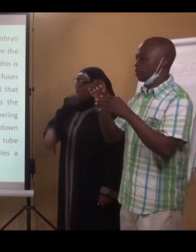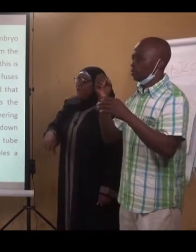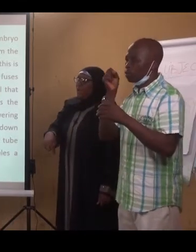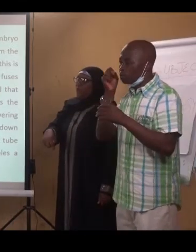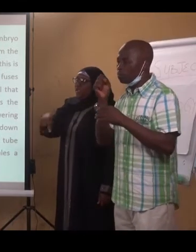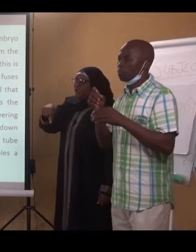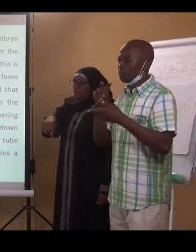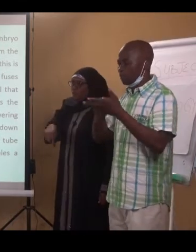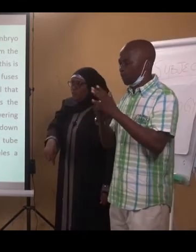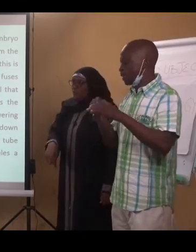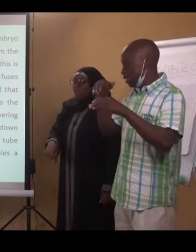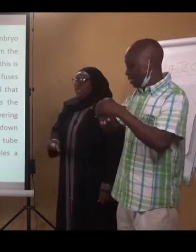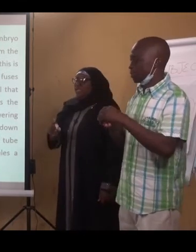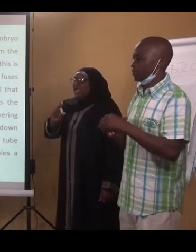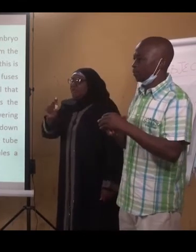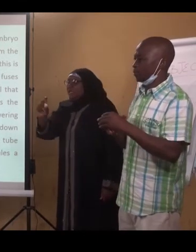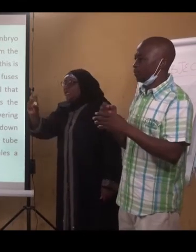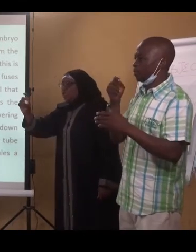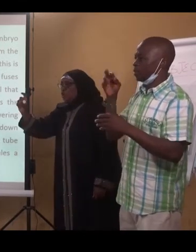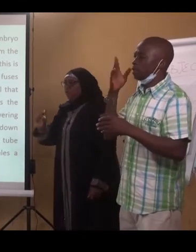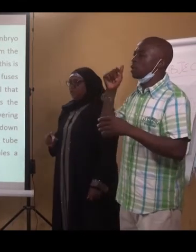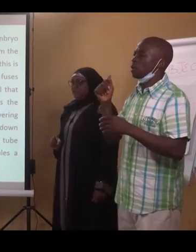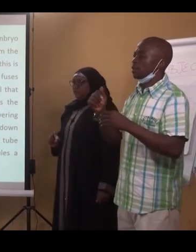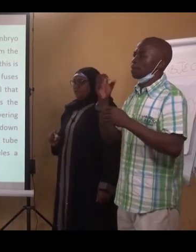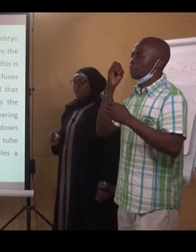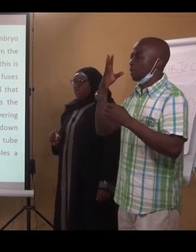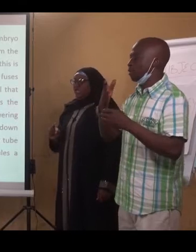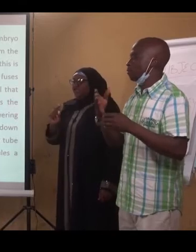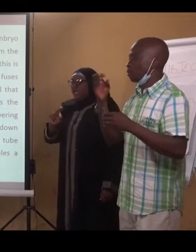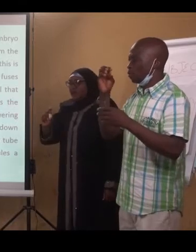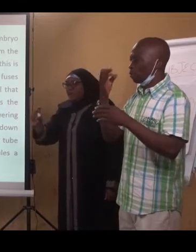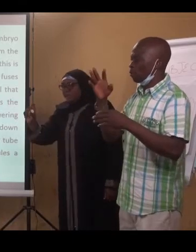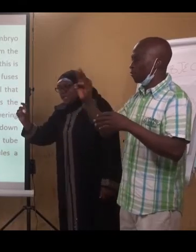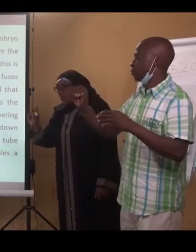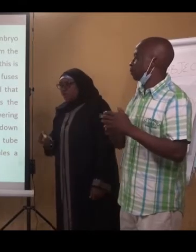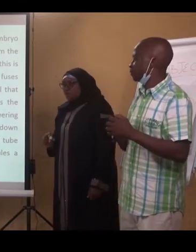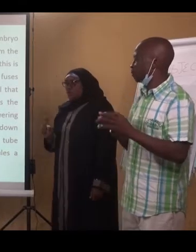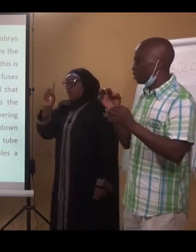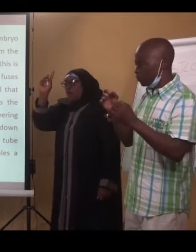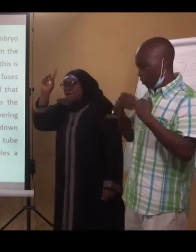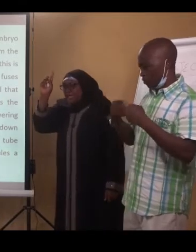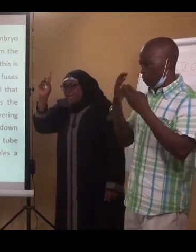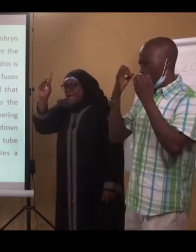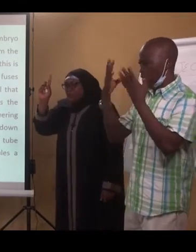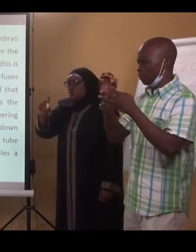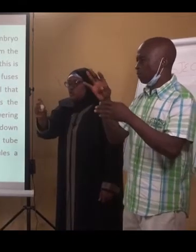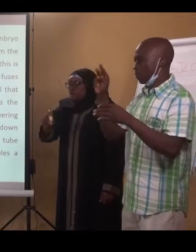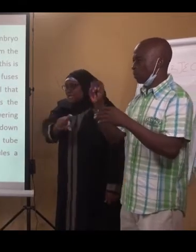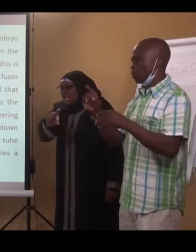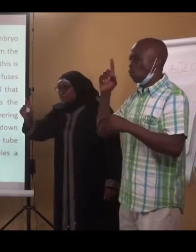embryo, in the ovary, there are many ovules. If there are many ovules, one male gamete will not fertilize all of